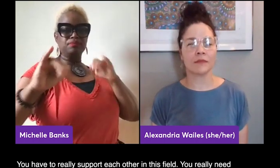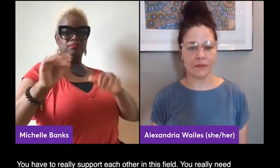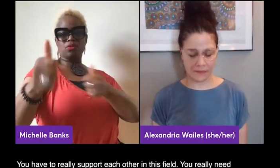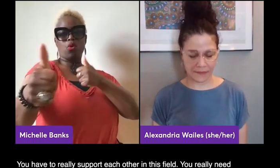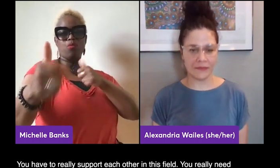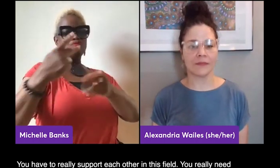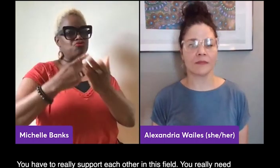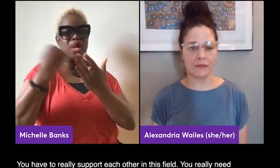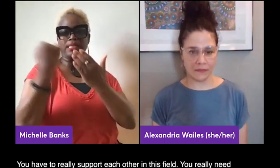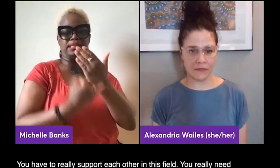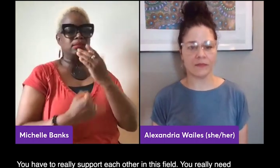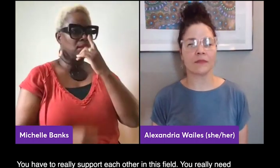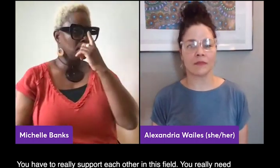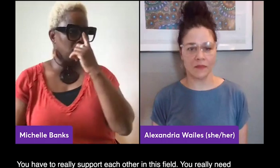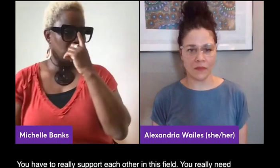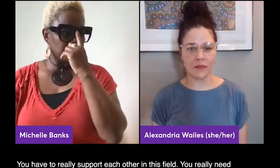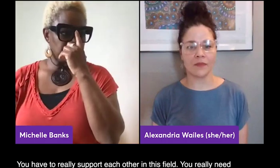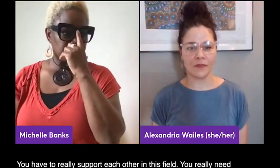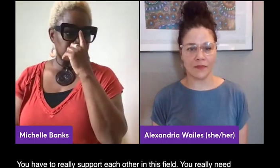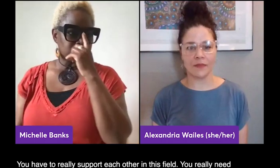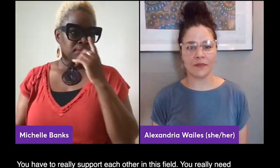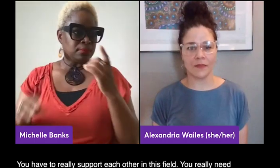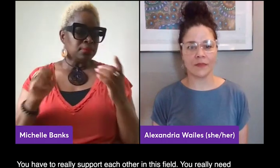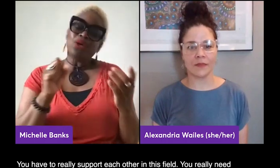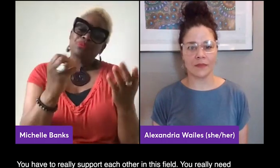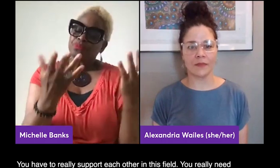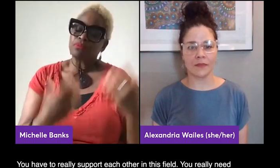or on independent projects.